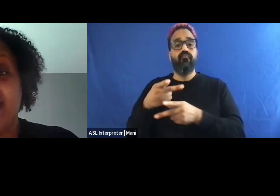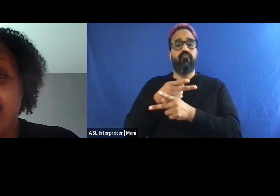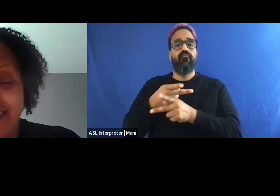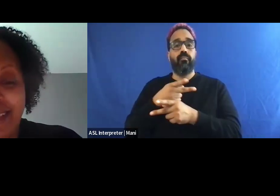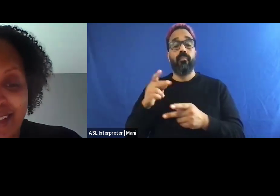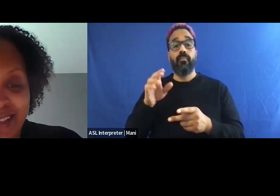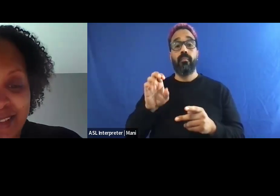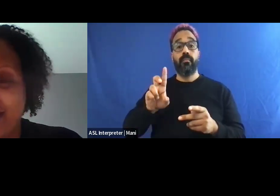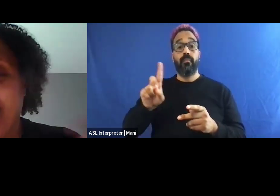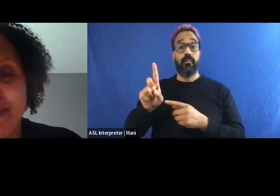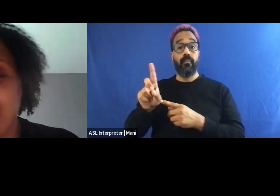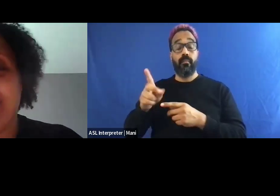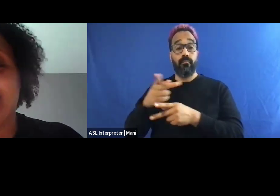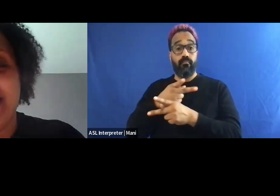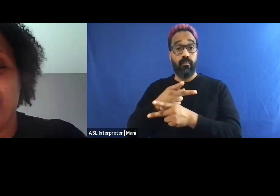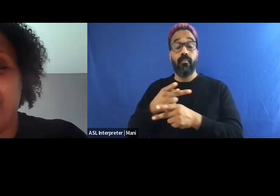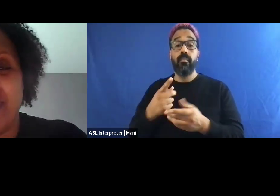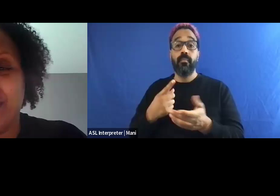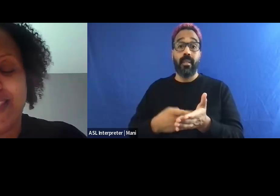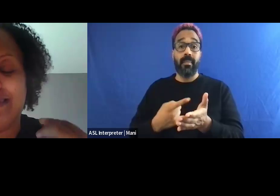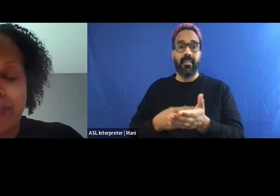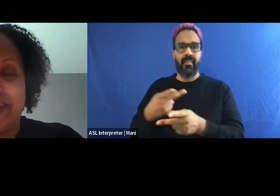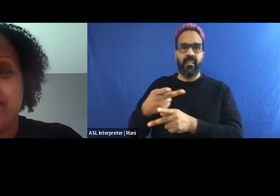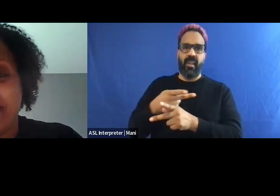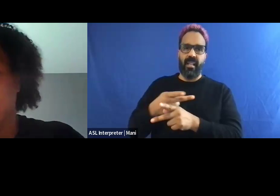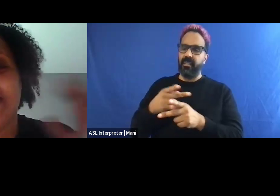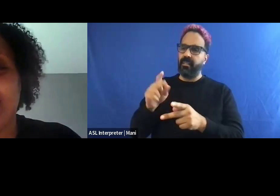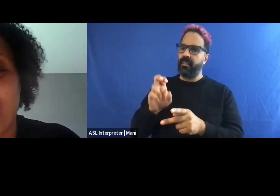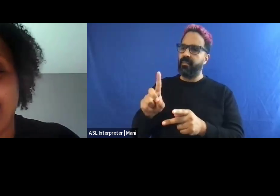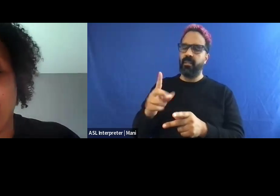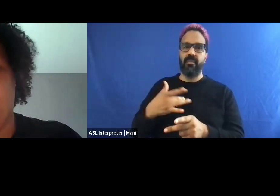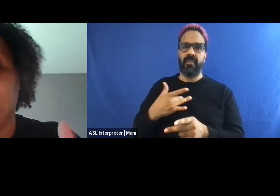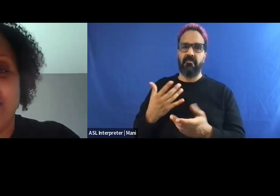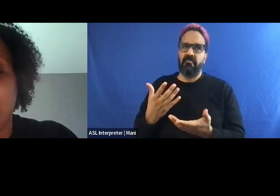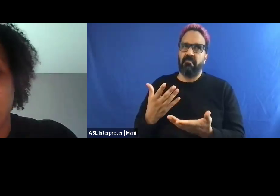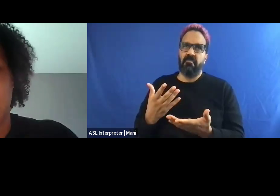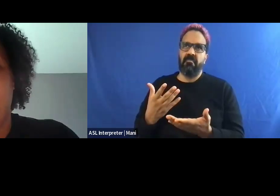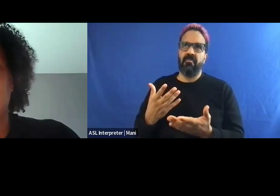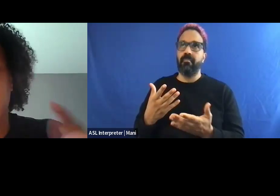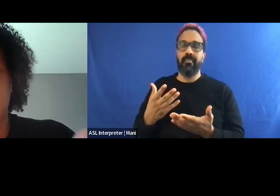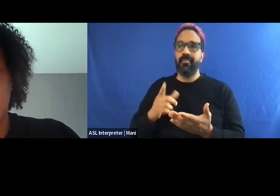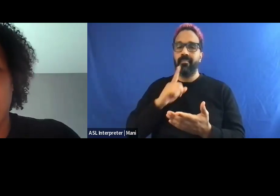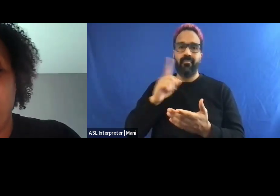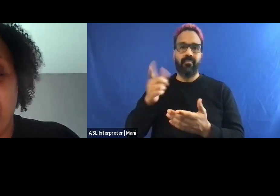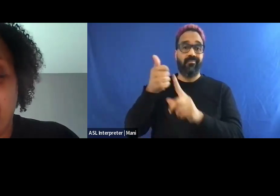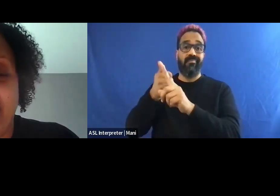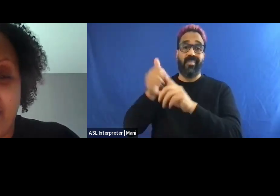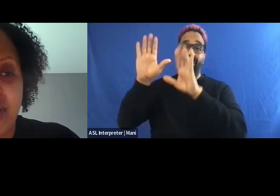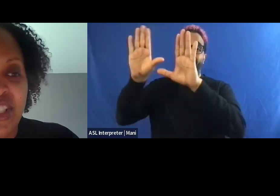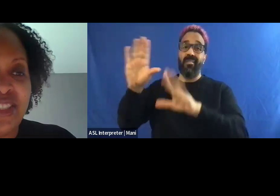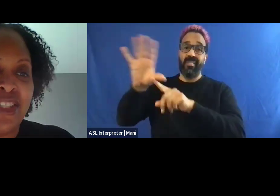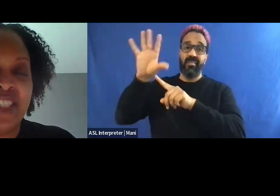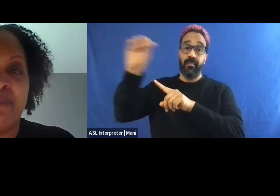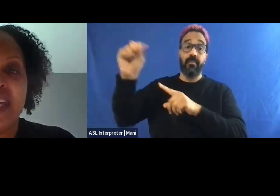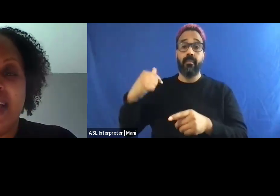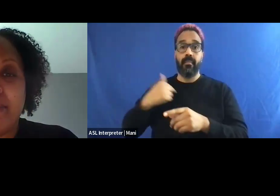which sometimes supervising even feels, because she's so awesome. I know I'm throwing it on thick and heavy,